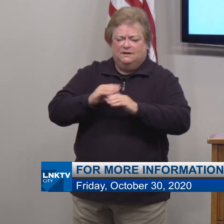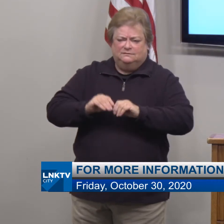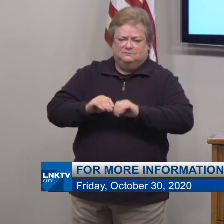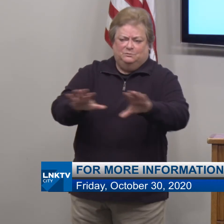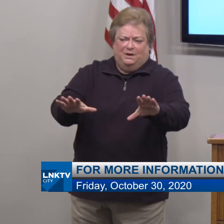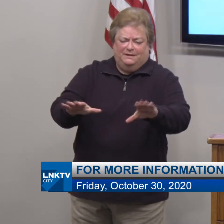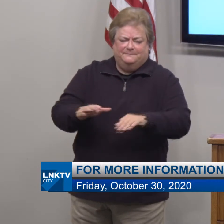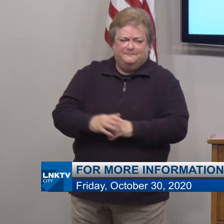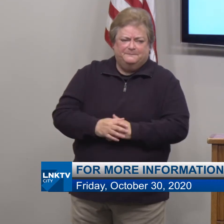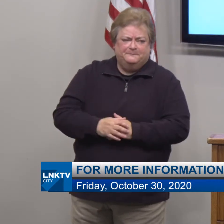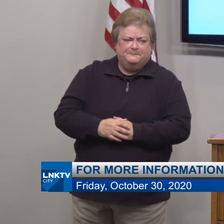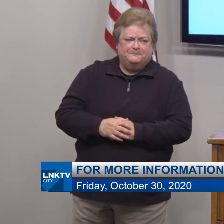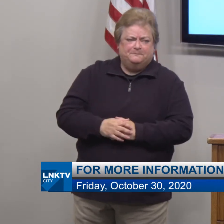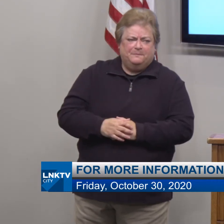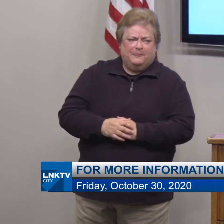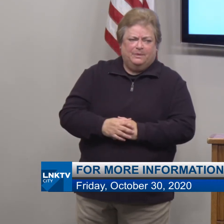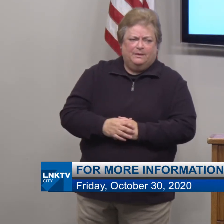community.